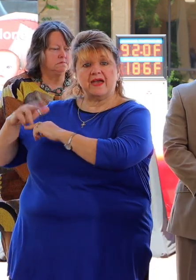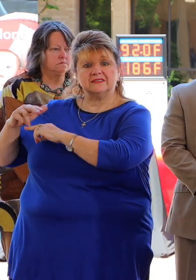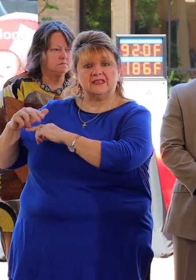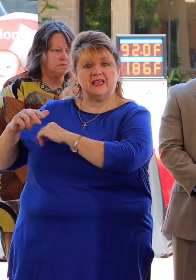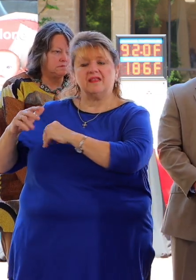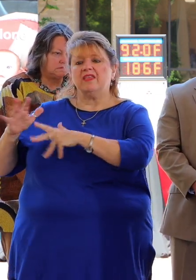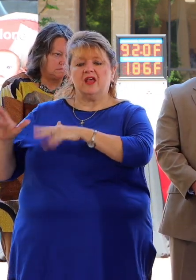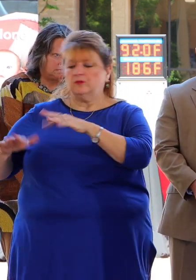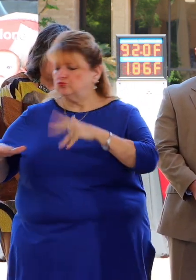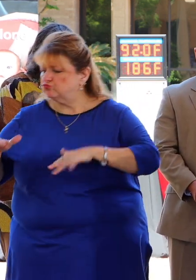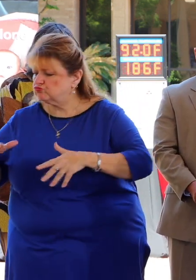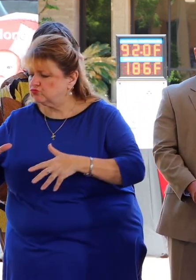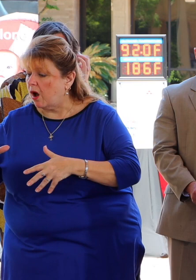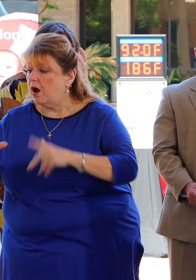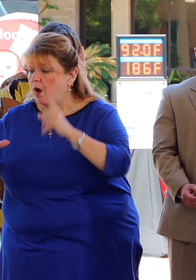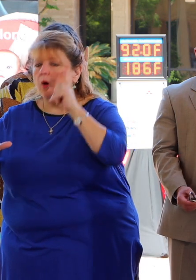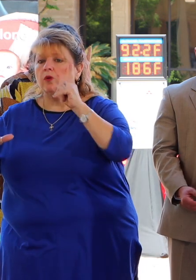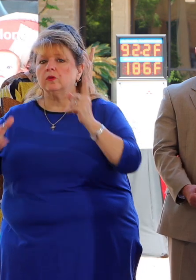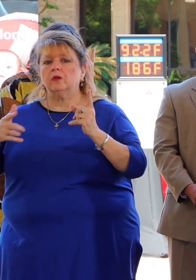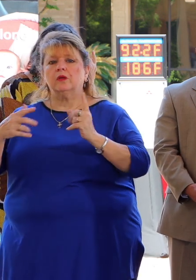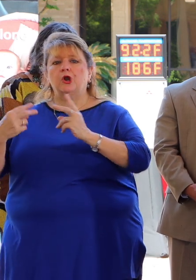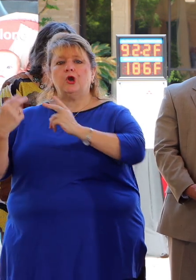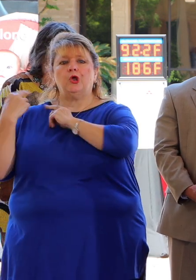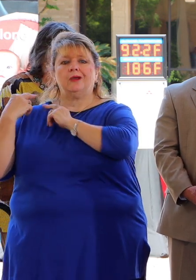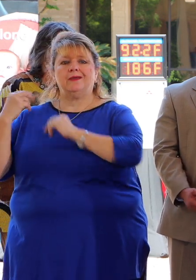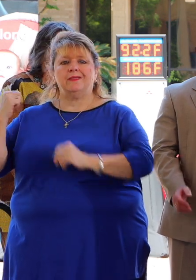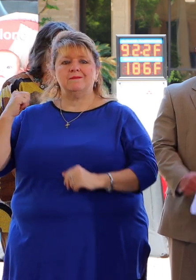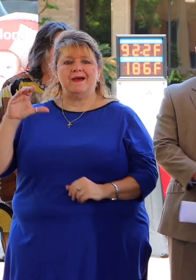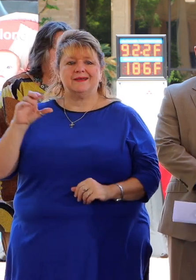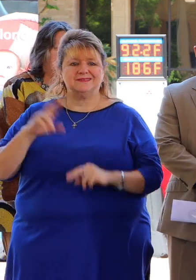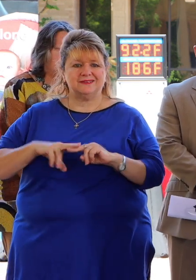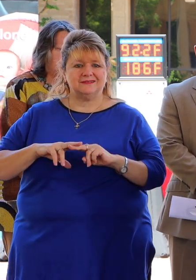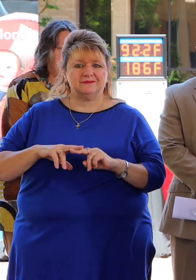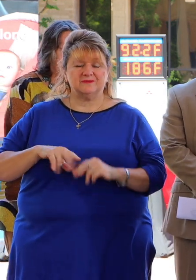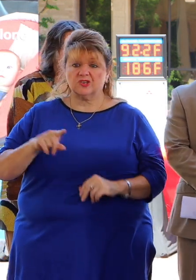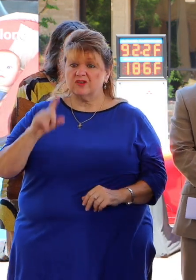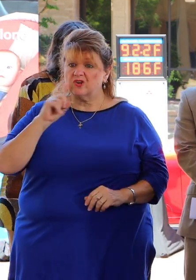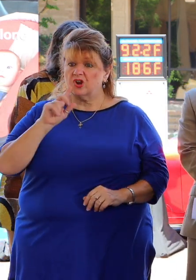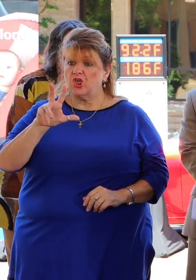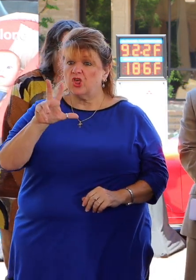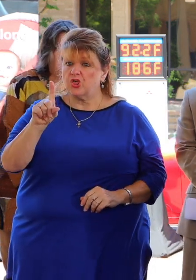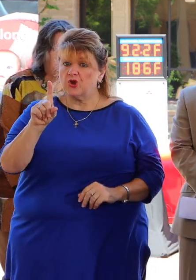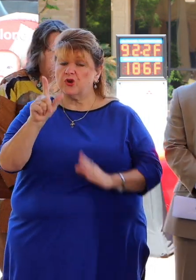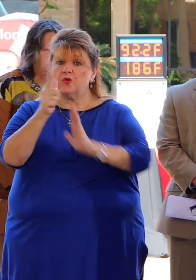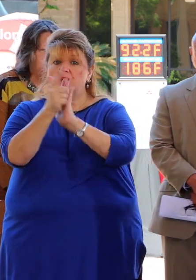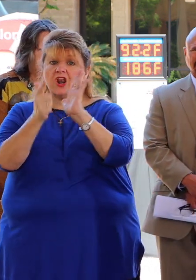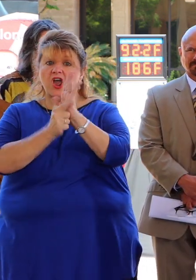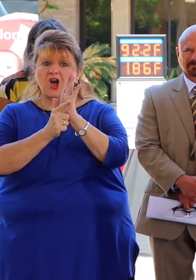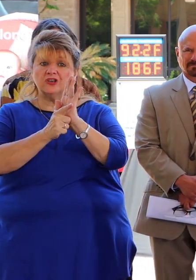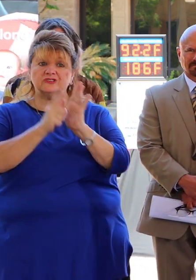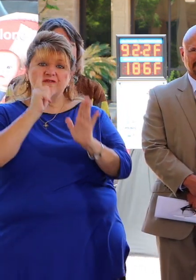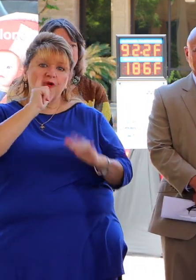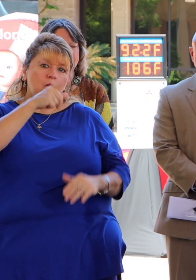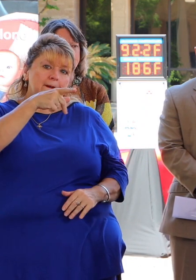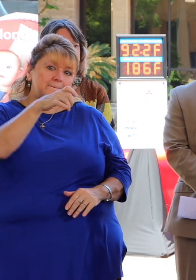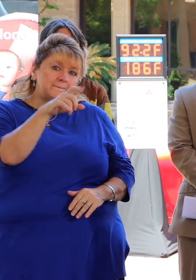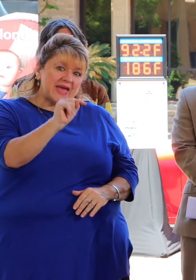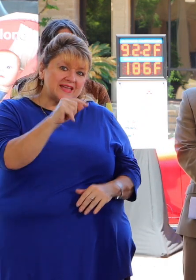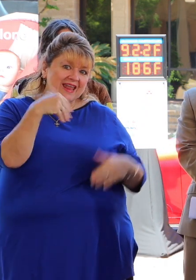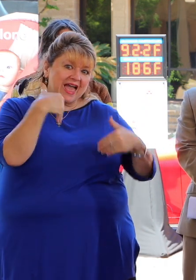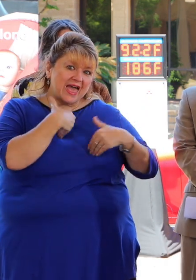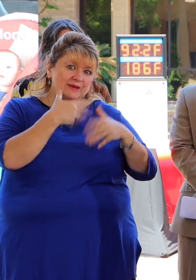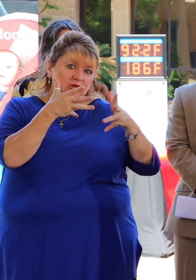leave. And most importantly, you heard 31 laws for pets and 21 for